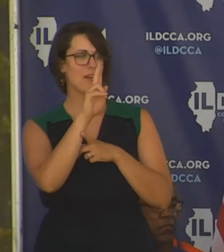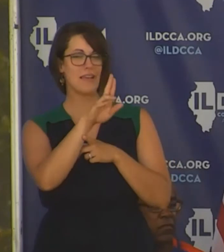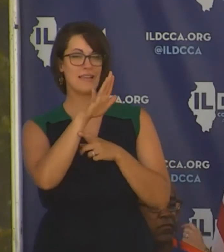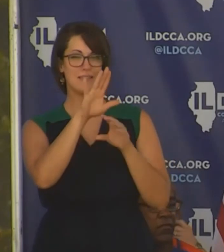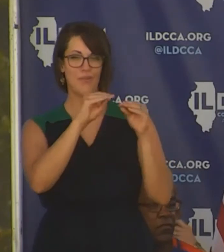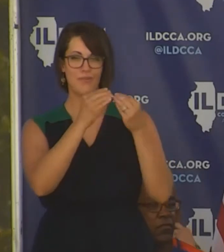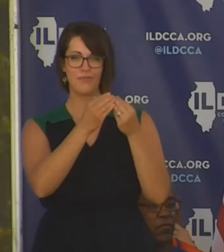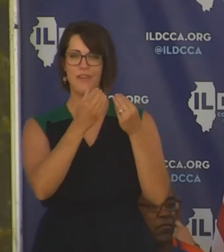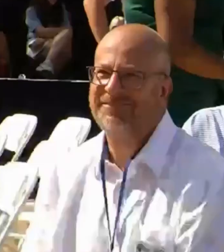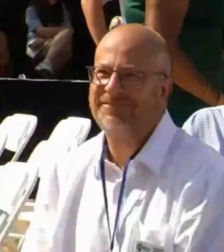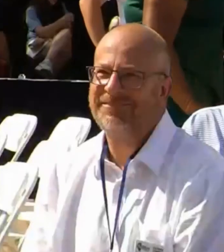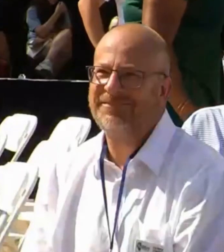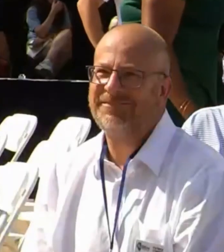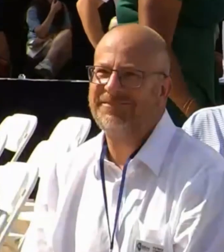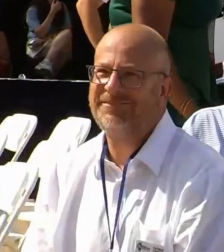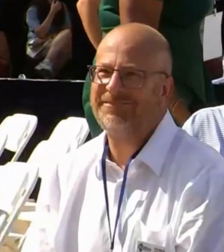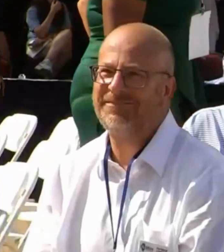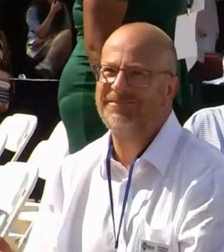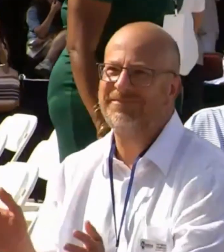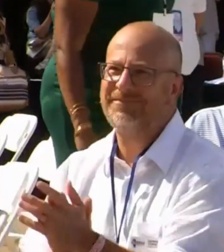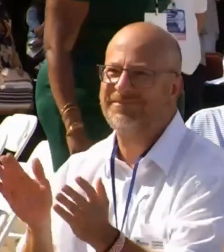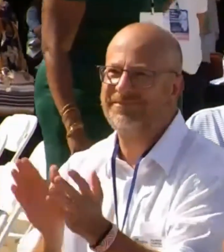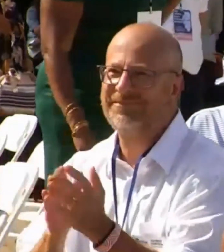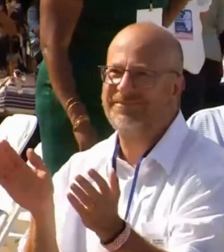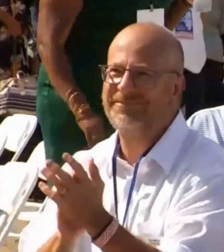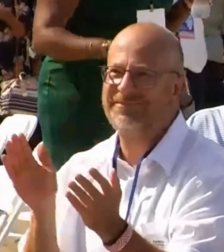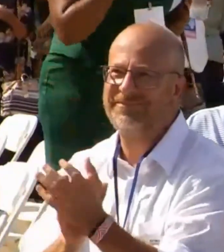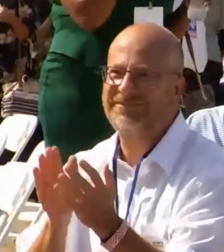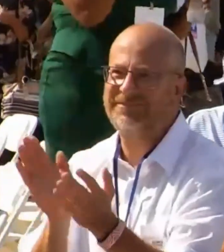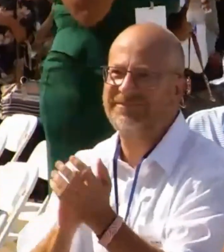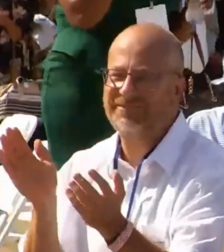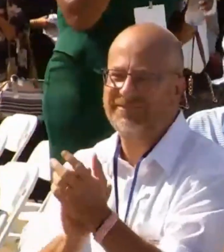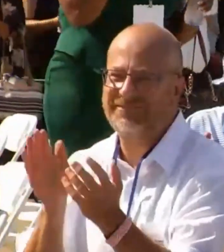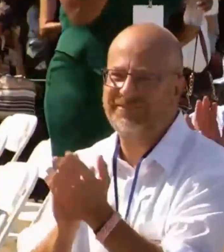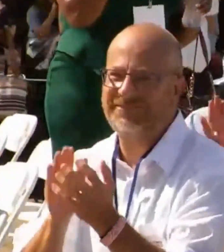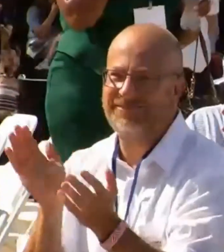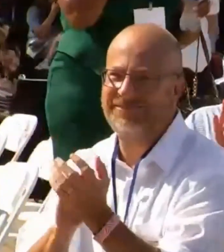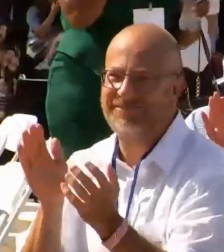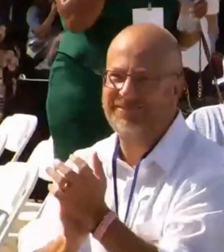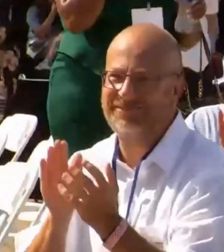9 out of 20 county board members on the board in McLean County.